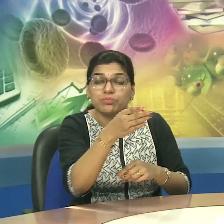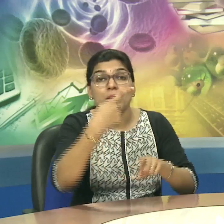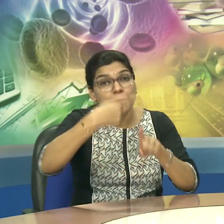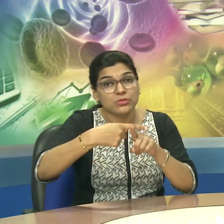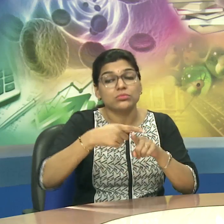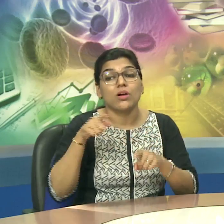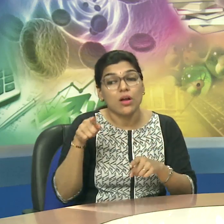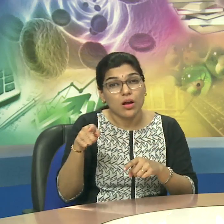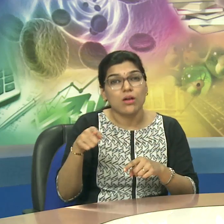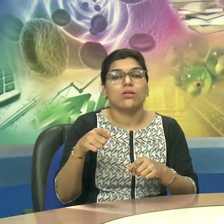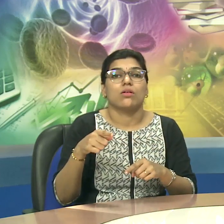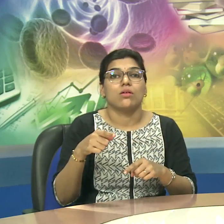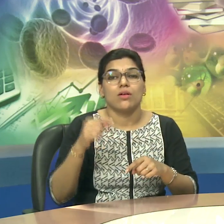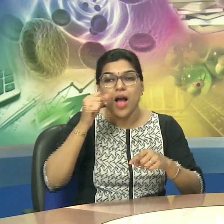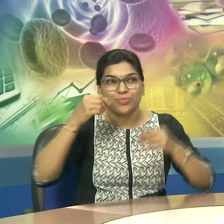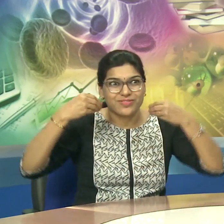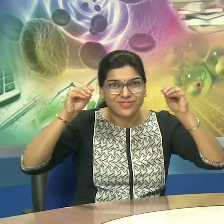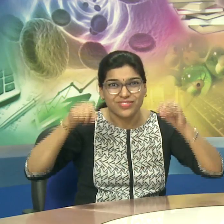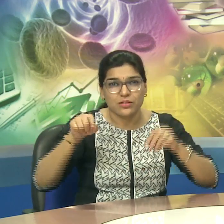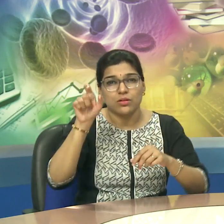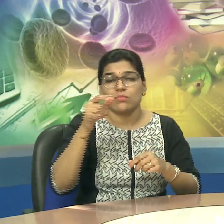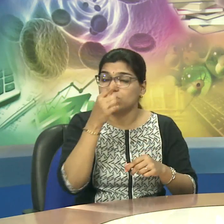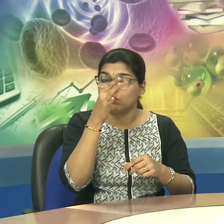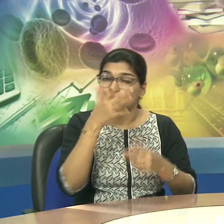people for the parrot, to buy the parrot.